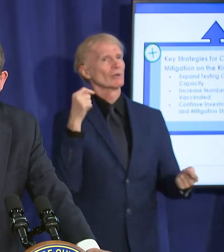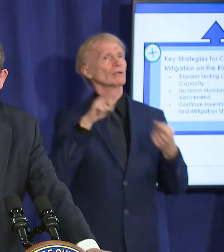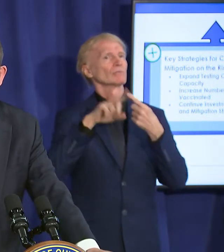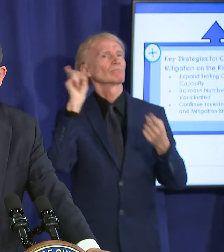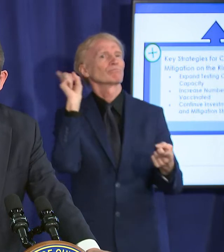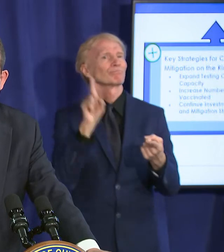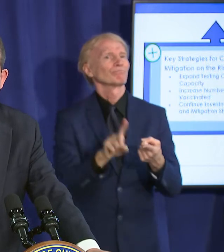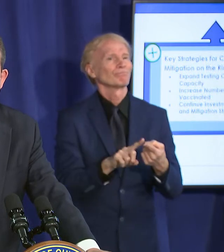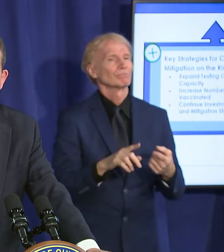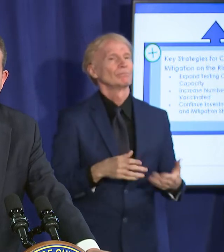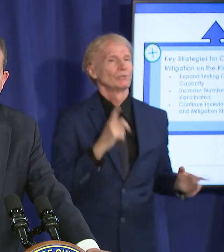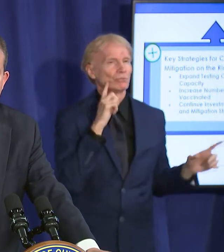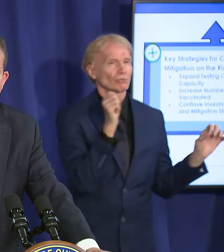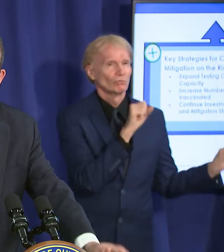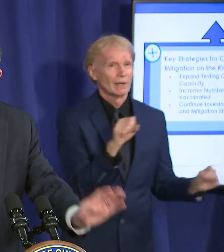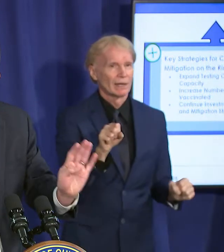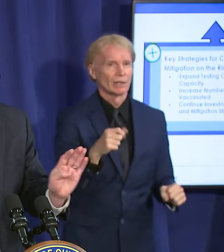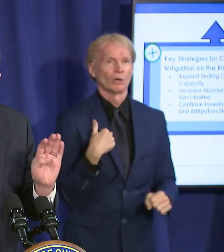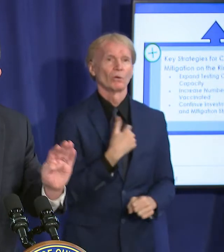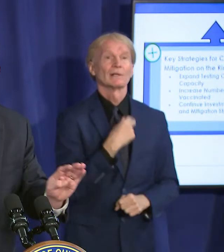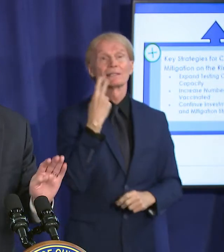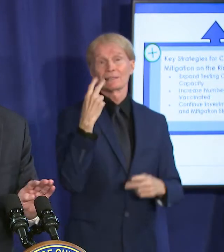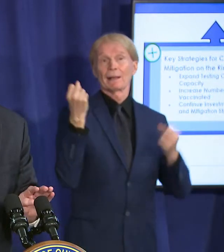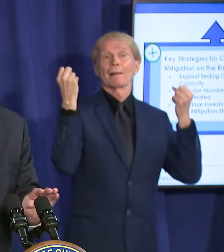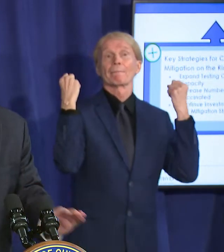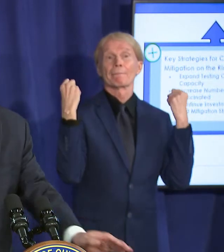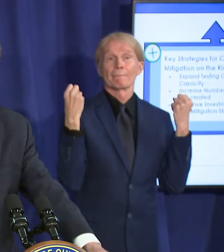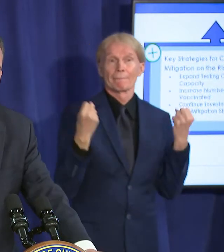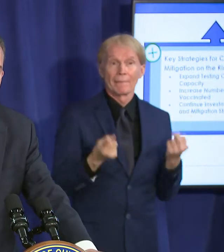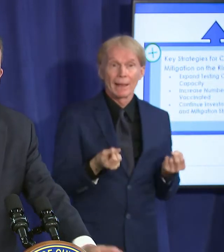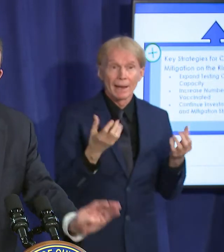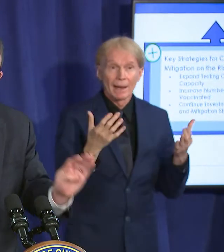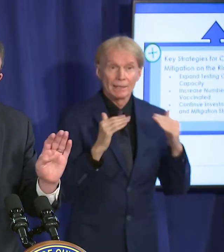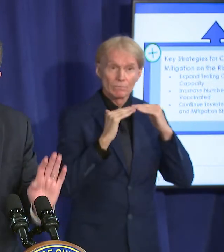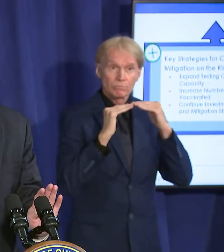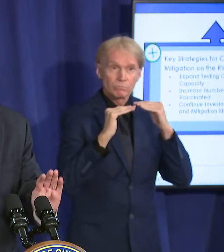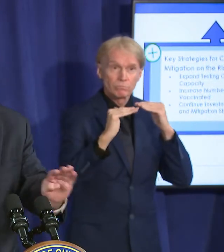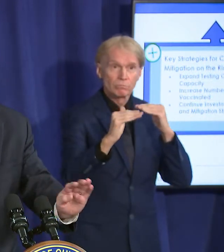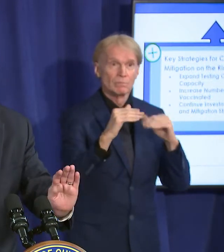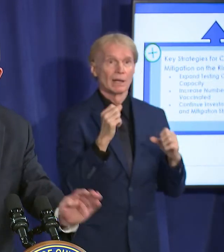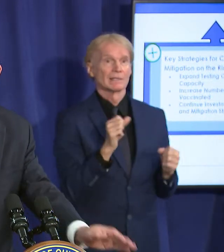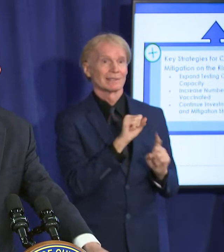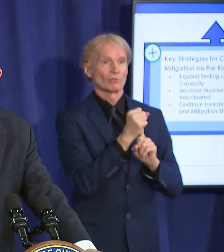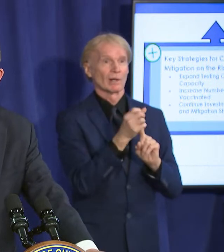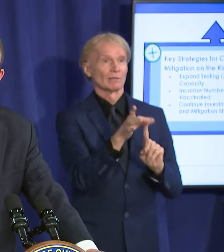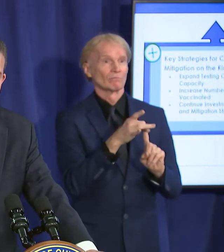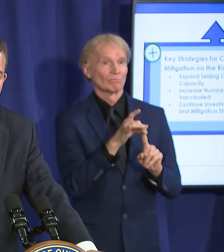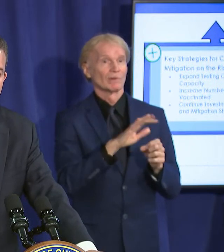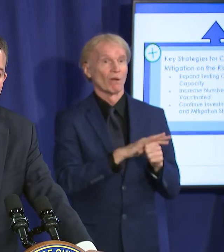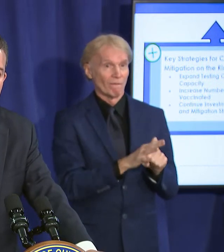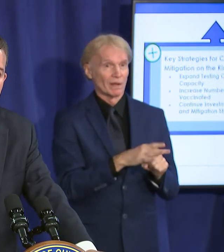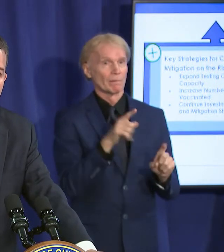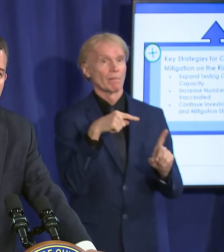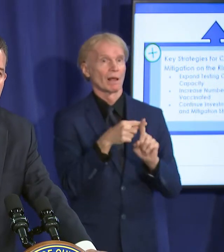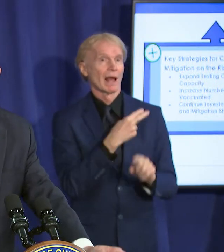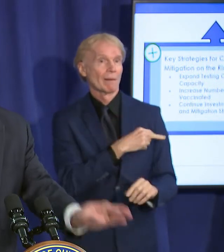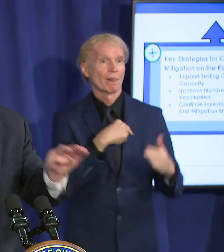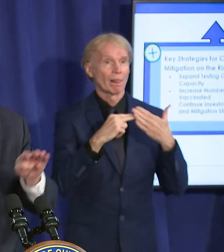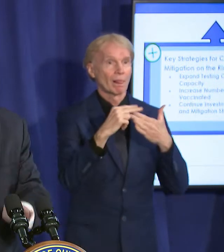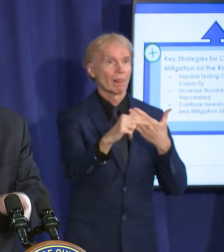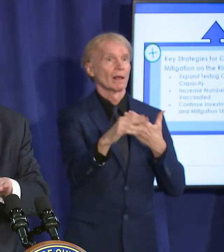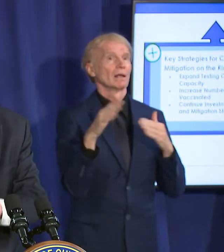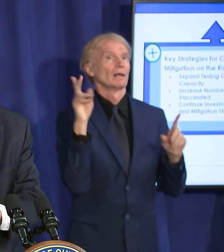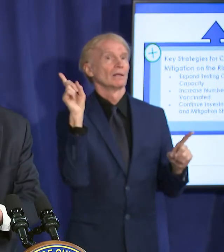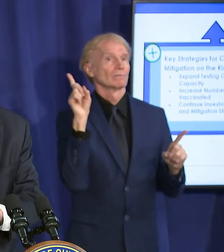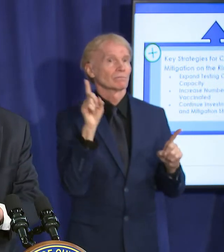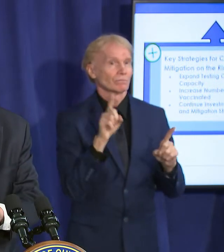stabilization of cases, hospitalizations, and deaths. That is the winning formula for us. If we can, because we're playing the long game for those strategies on the left,